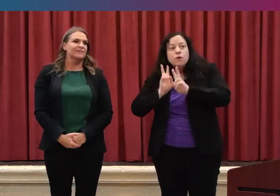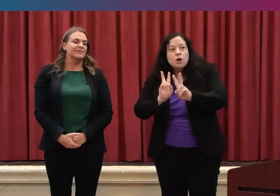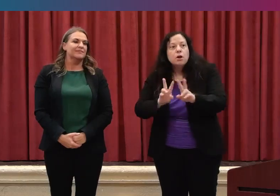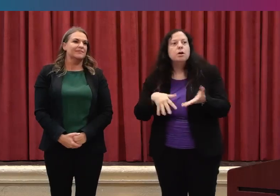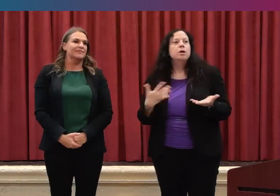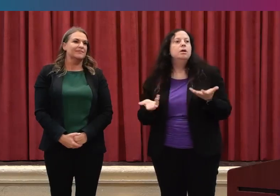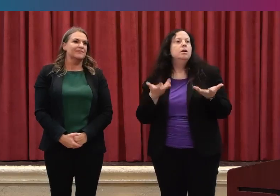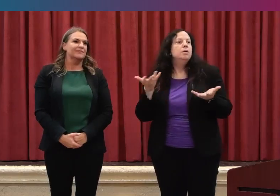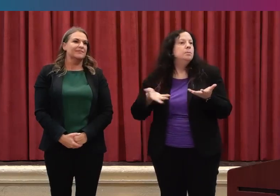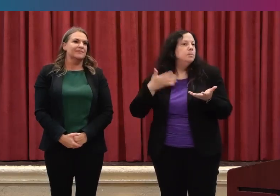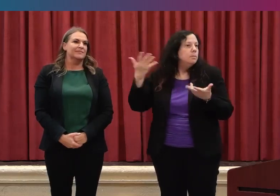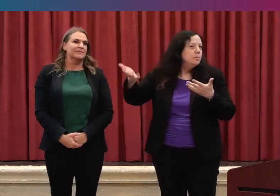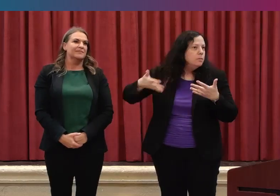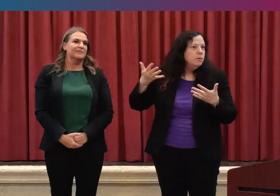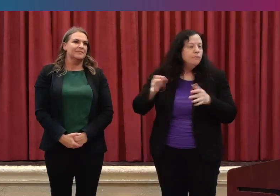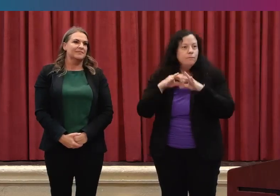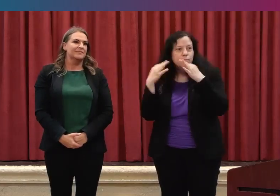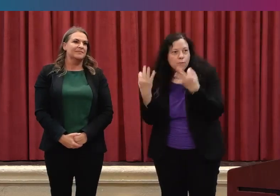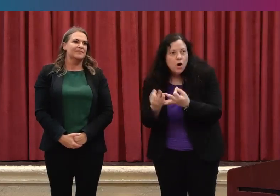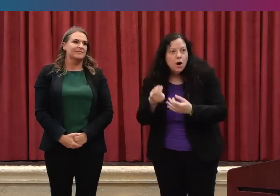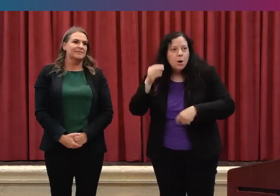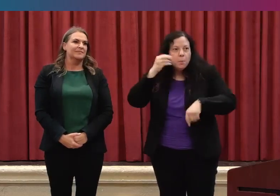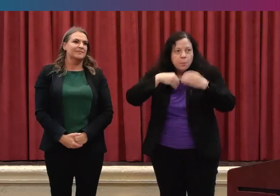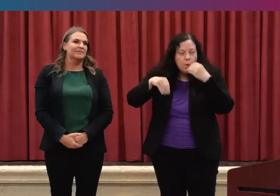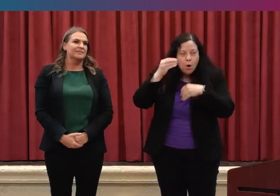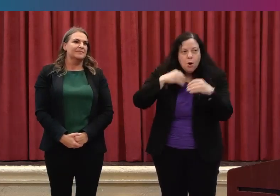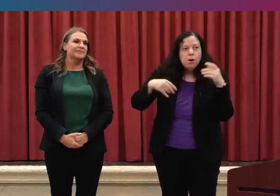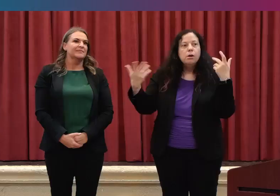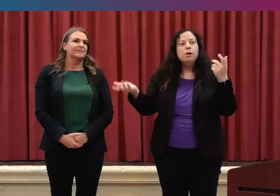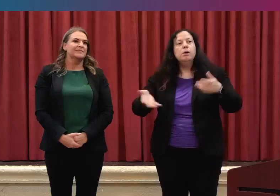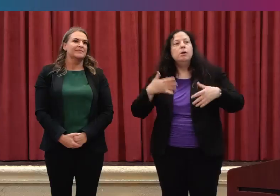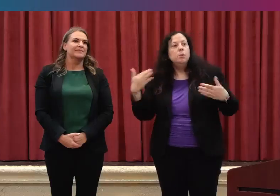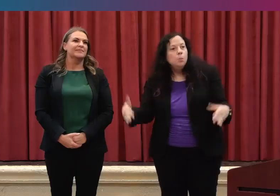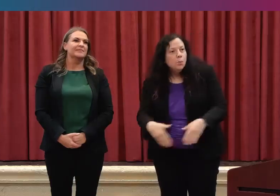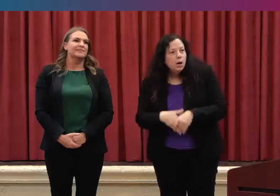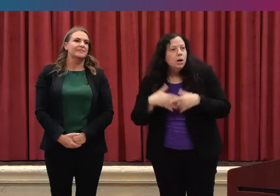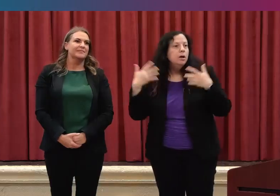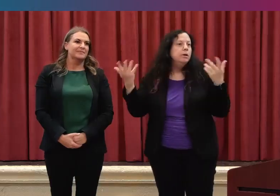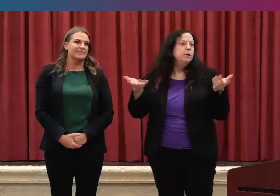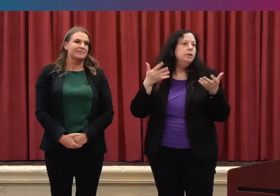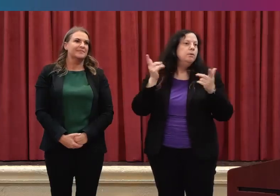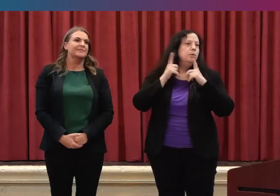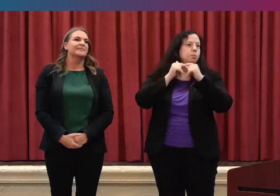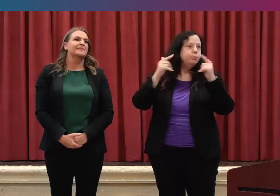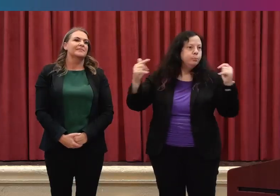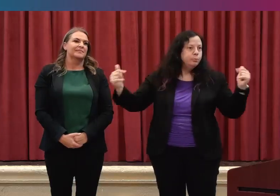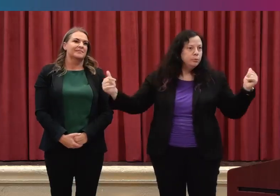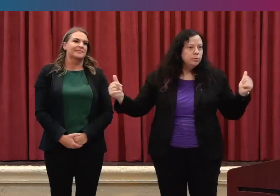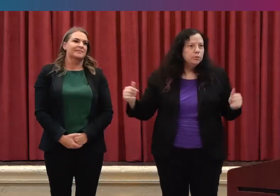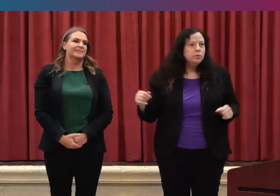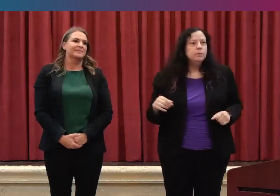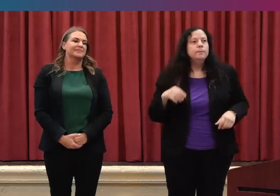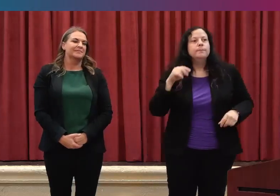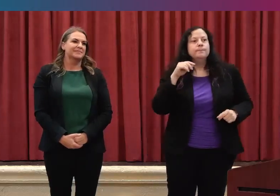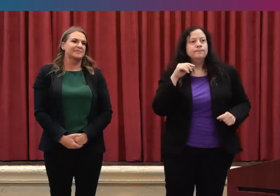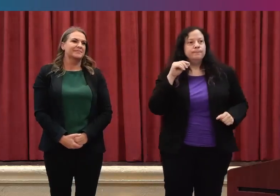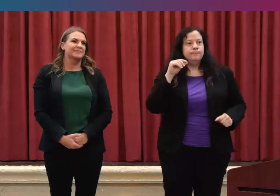a funeral, a family meal, or like Thanksgiving, a wedding, etc., is it possible to request an